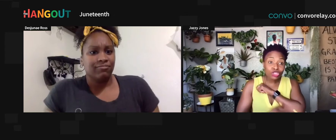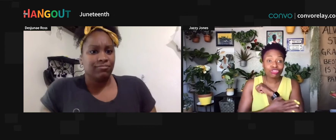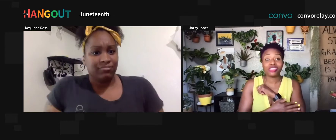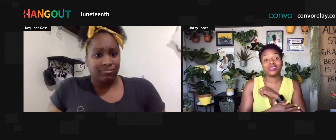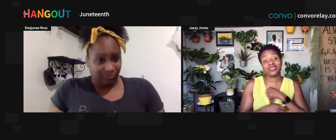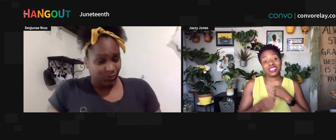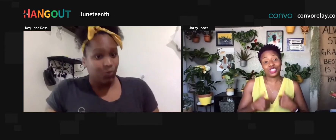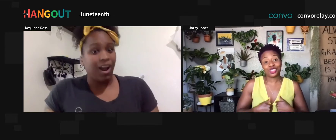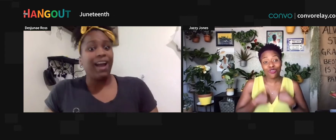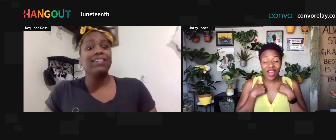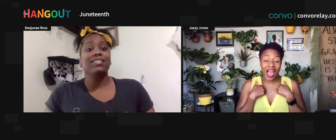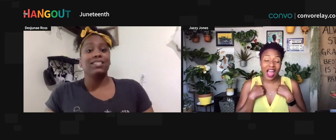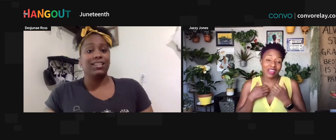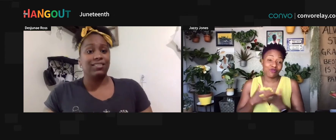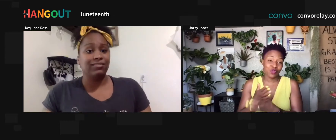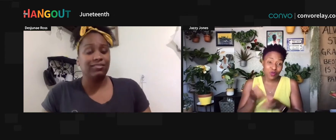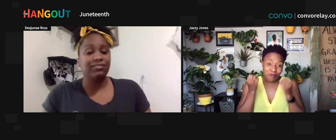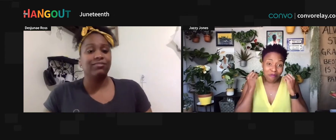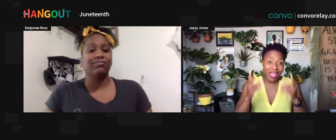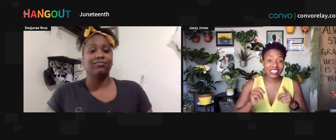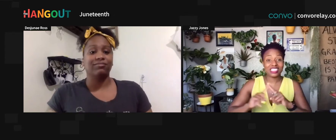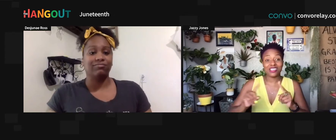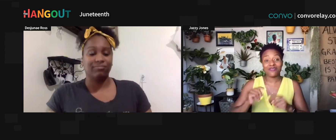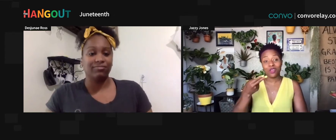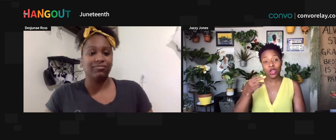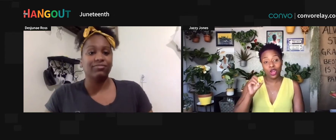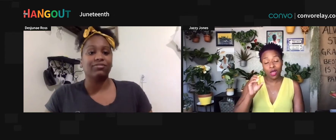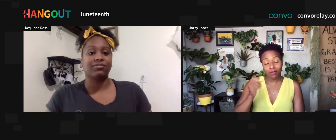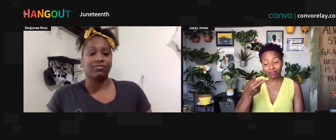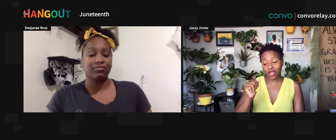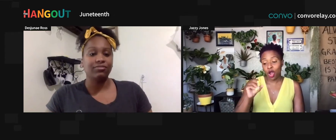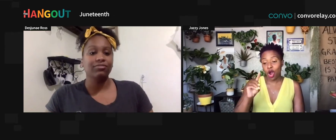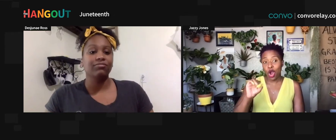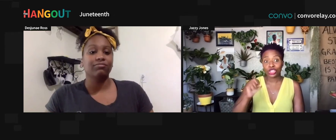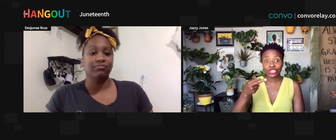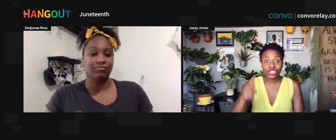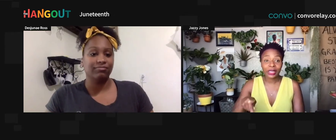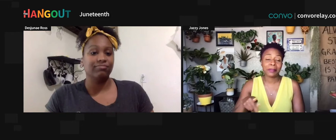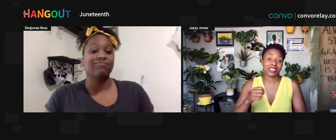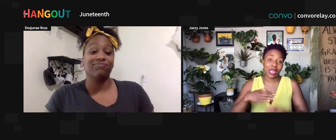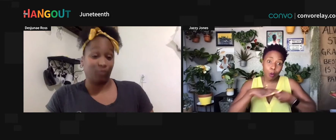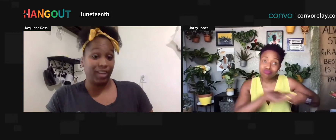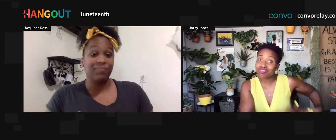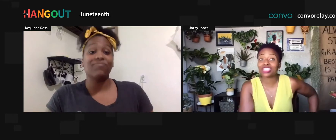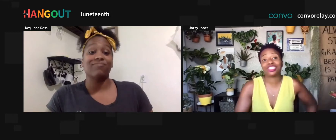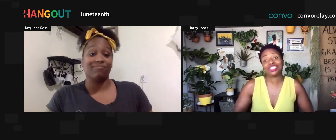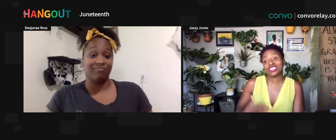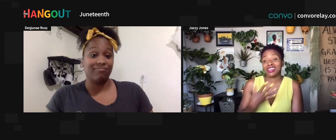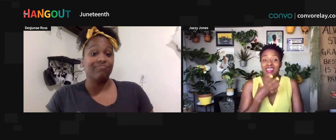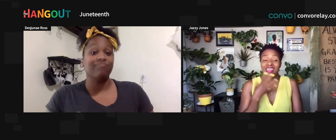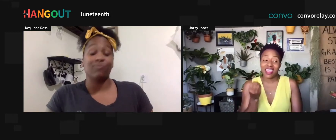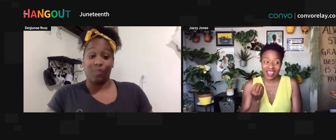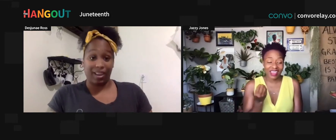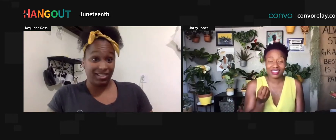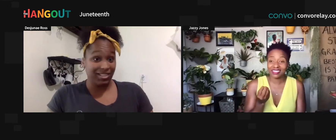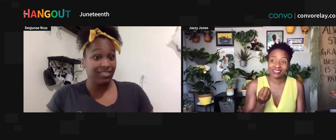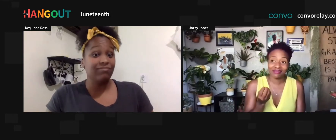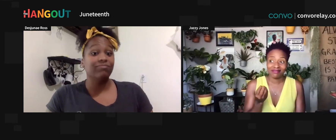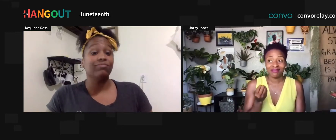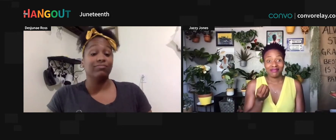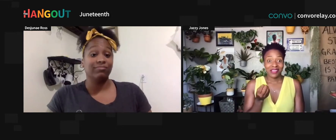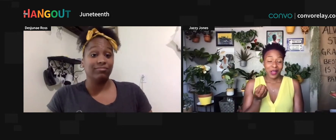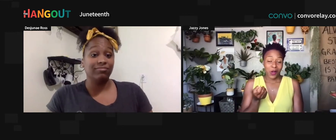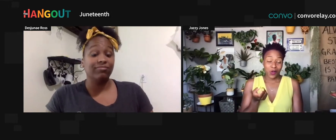just ignore that. We have to understand that, and that's where we're going. We've built the country, we've survived so